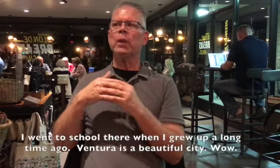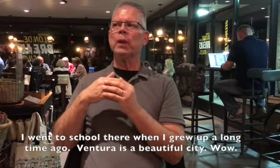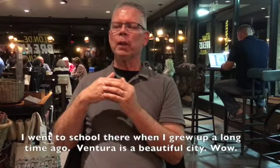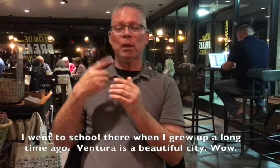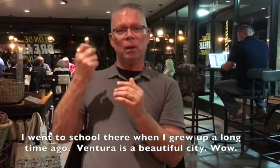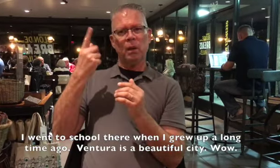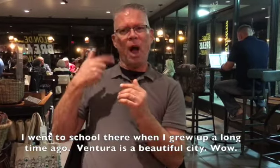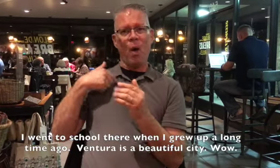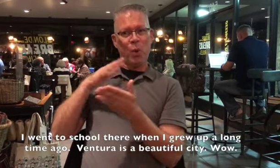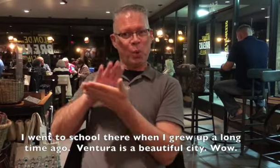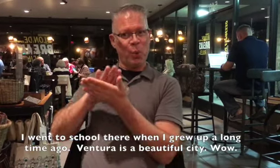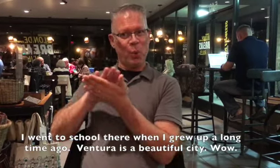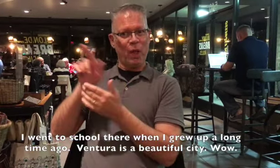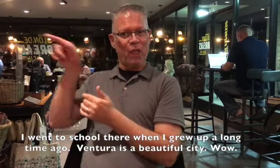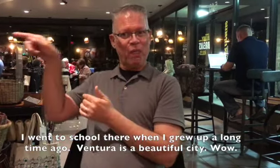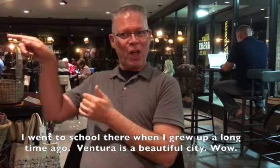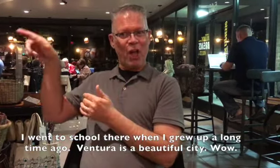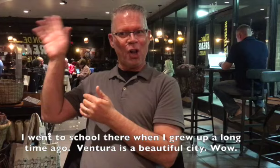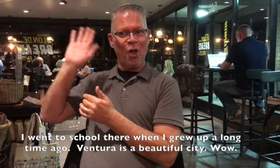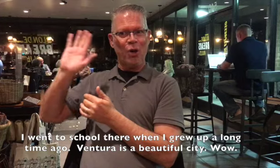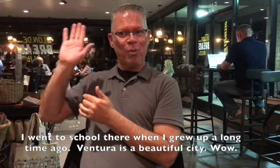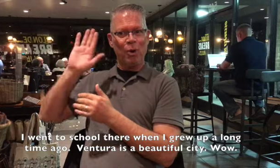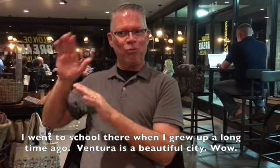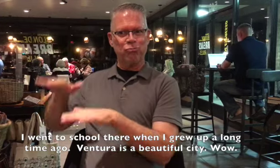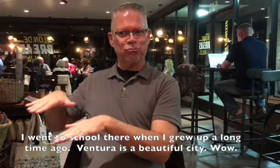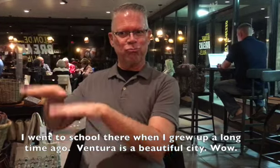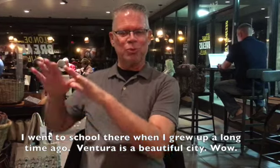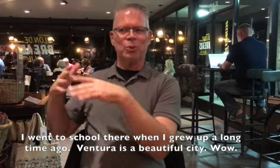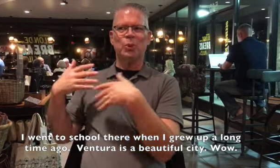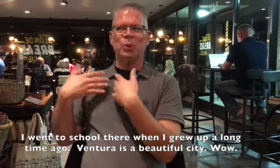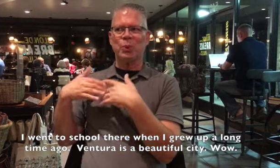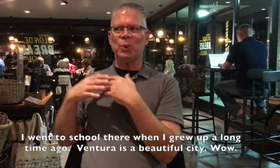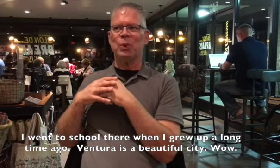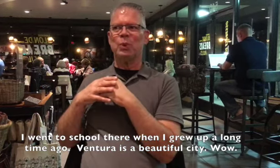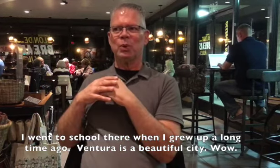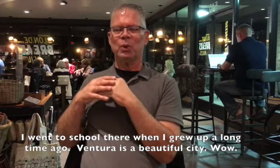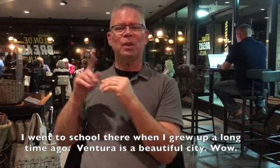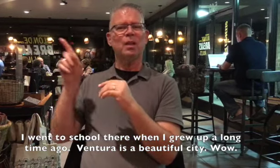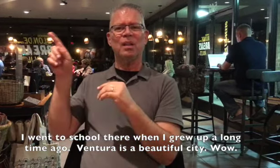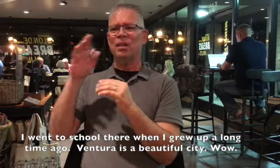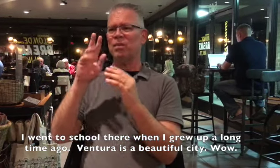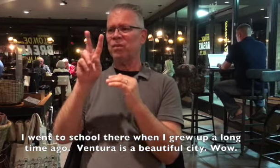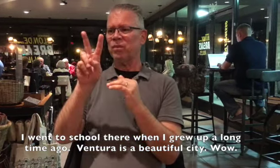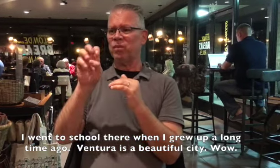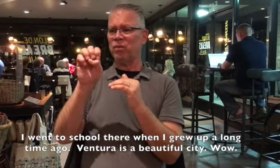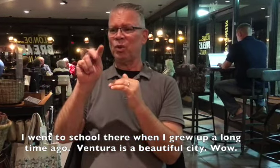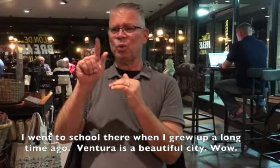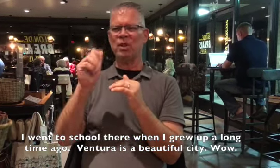Wow. I went to school there when I grew up a long time ago. Ventura is a beautiful city.